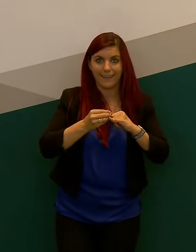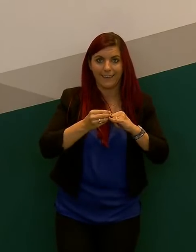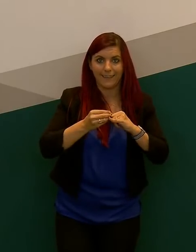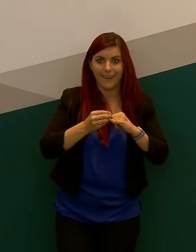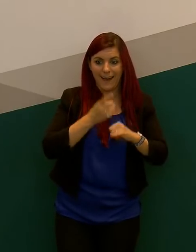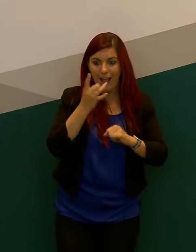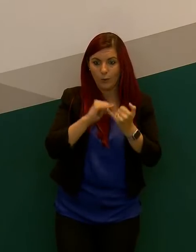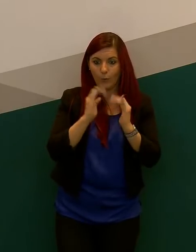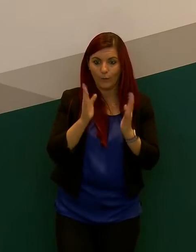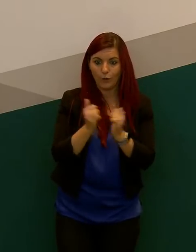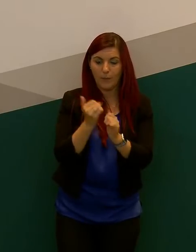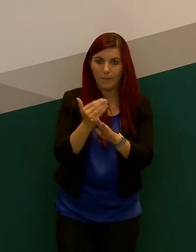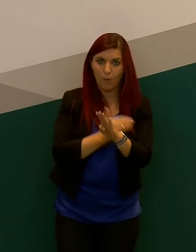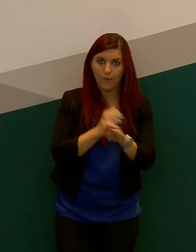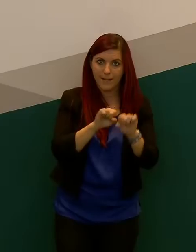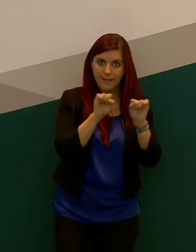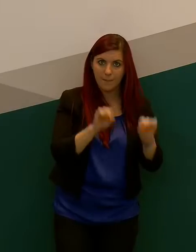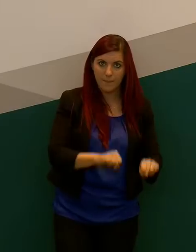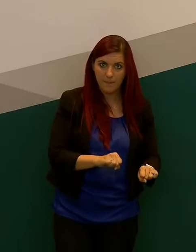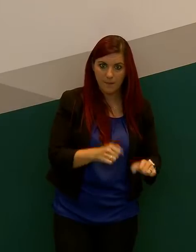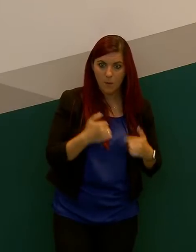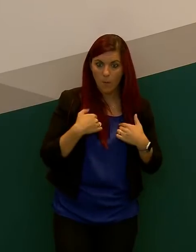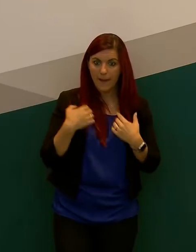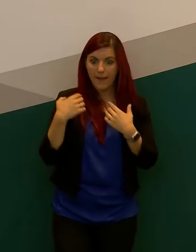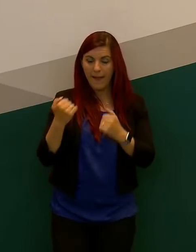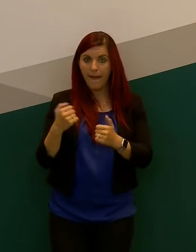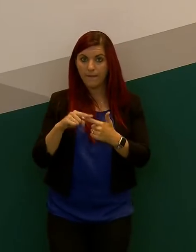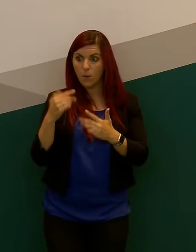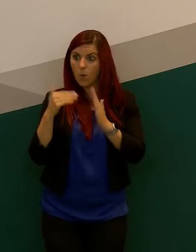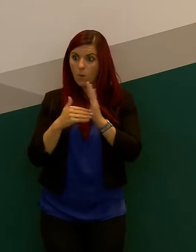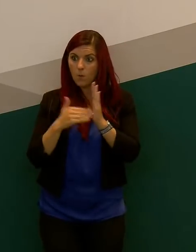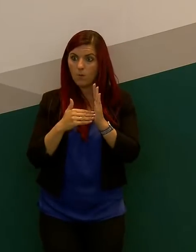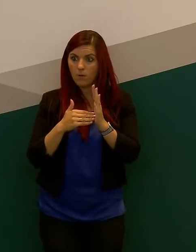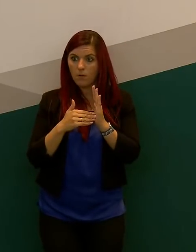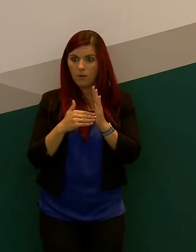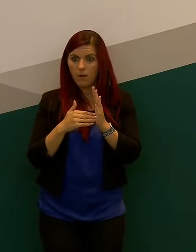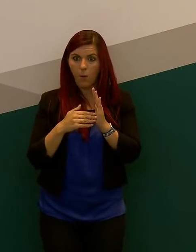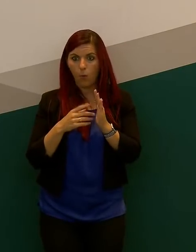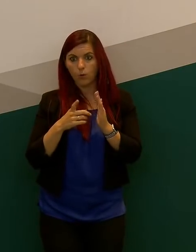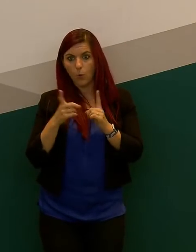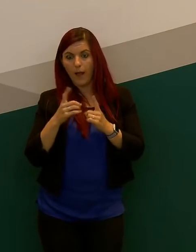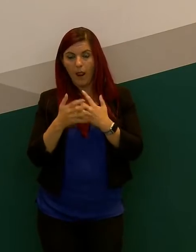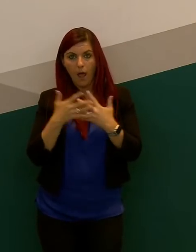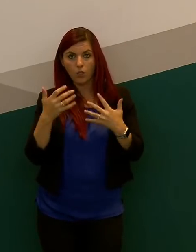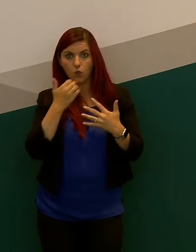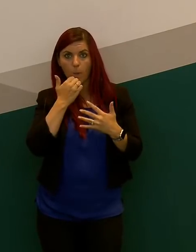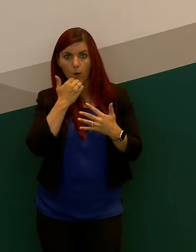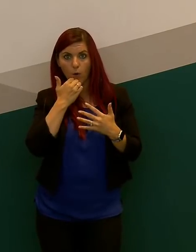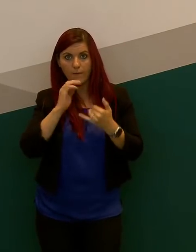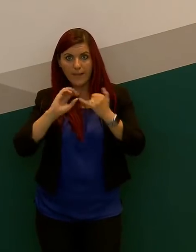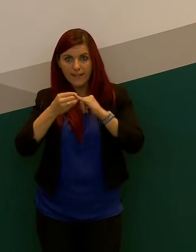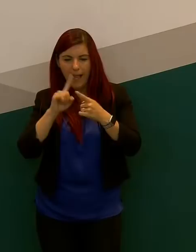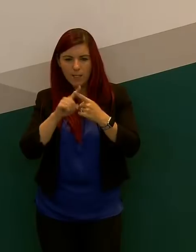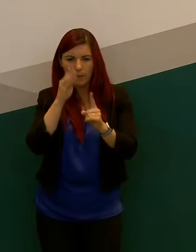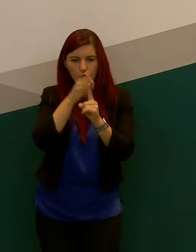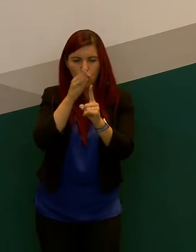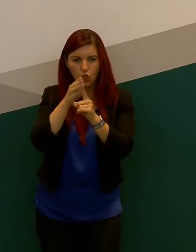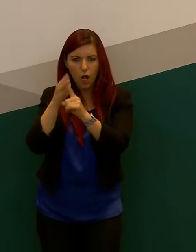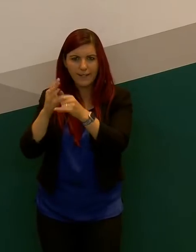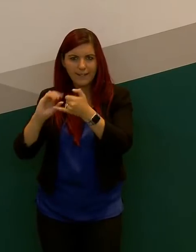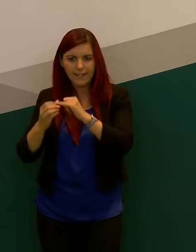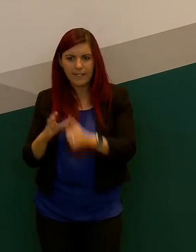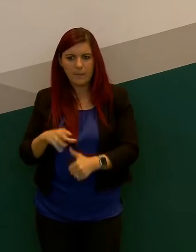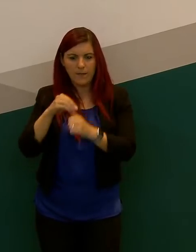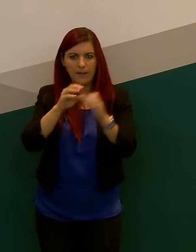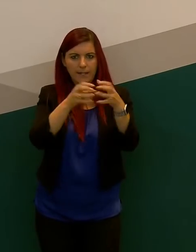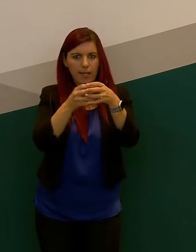and tracing regime that although we're doing large numbers of tests in relative terms, and we're doing some targeted testing in particular sectors, we have